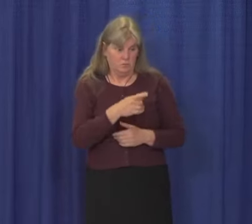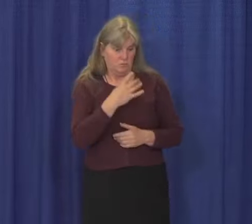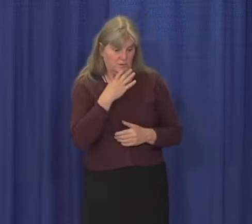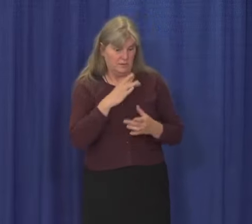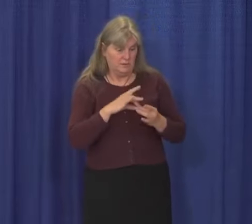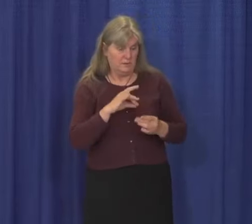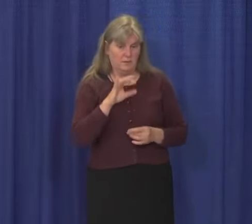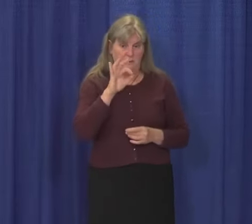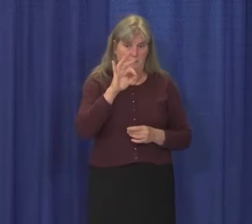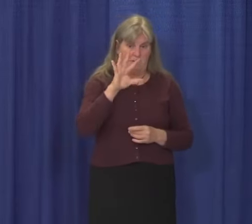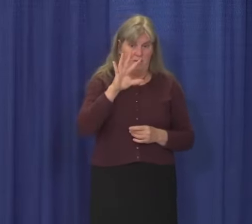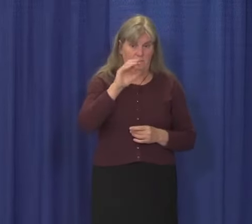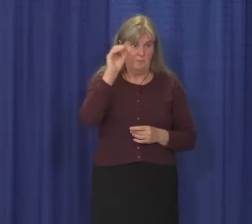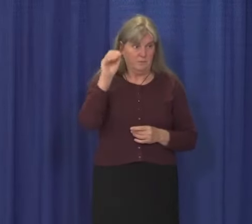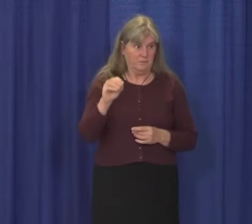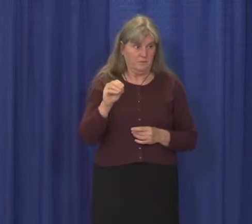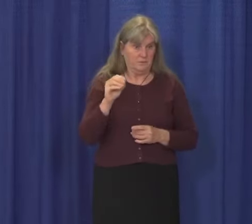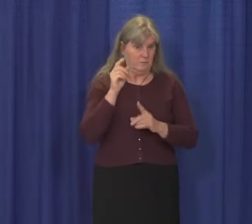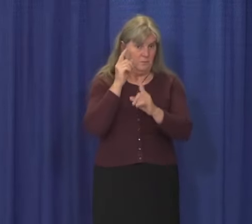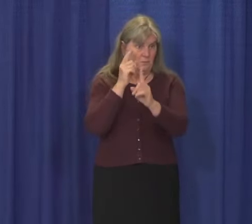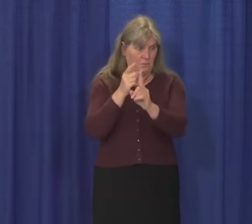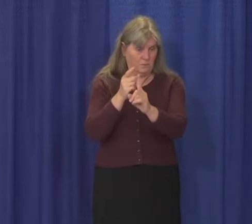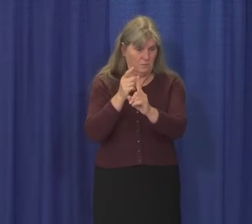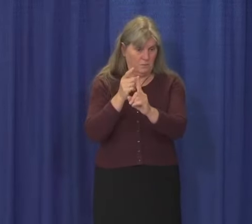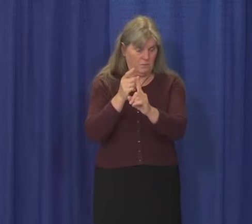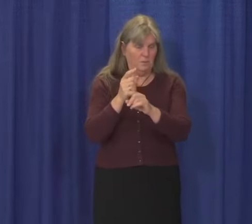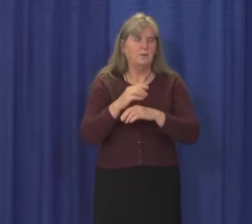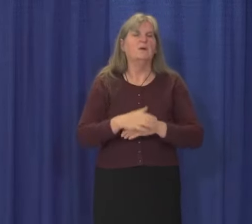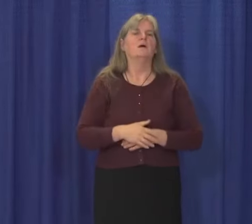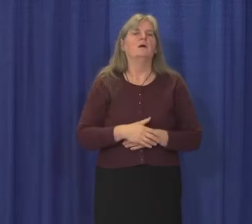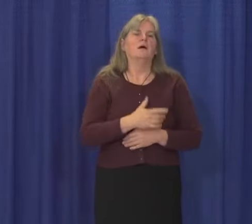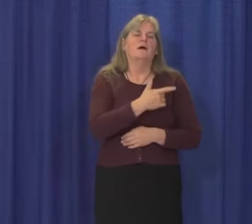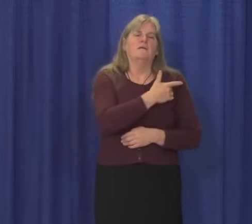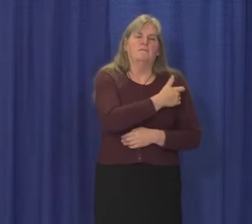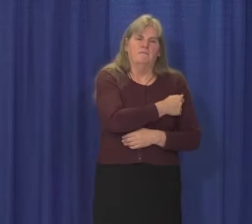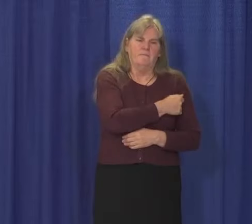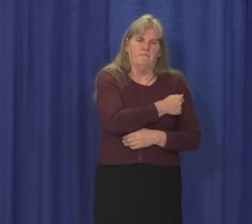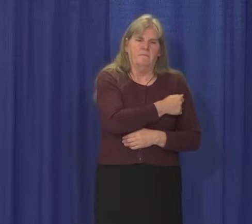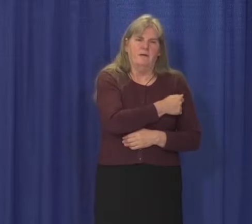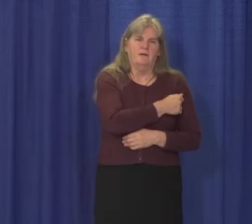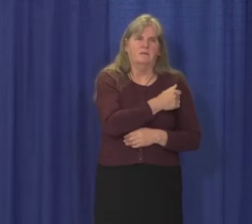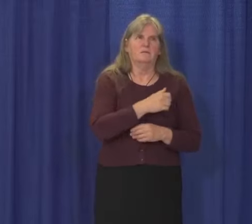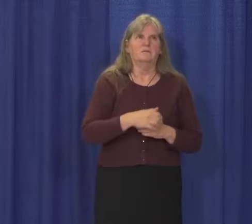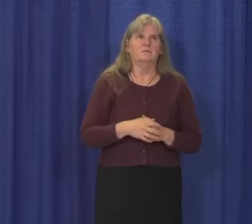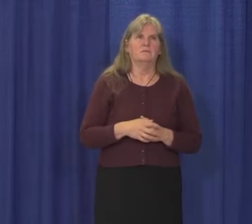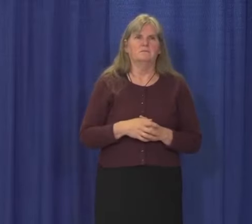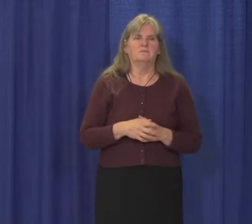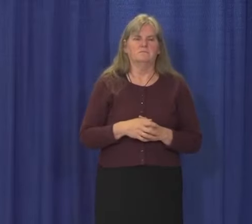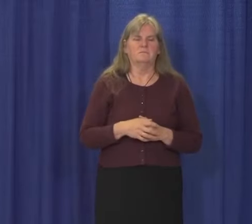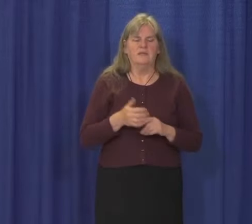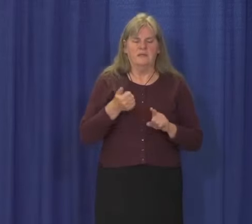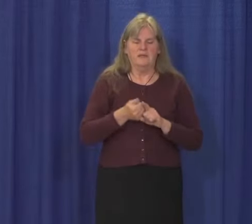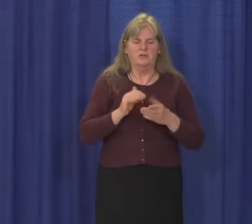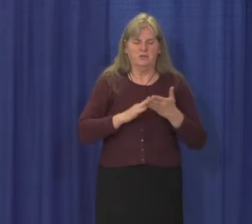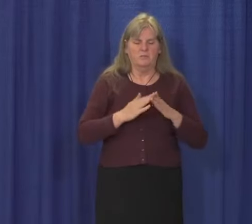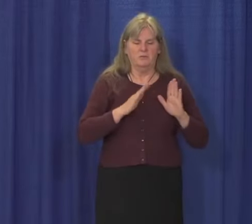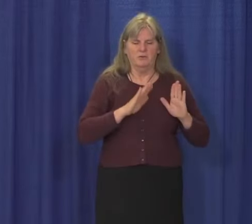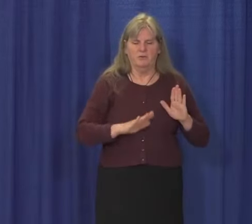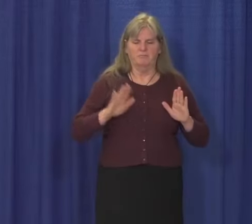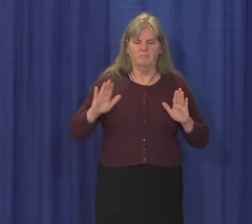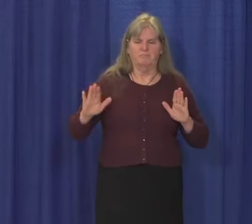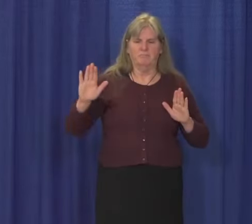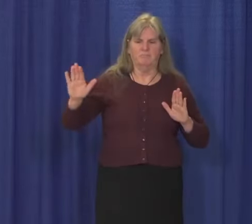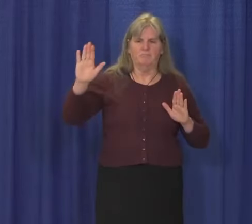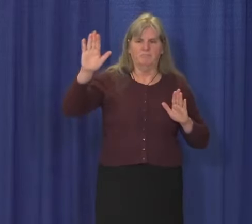now. However, vaccination uptake varies by community,